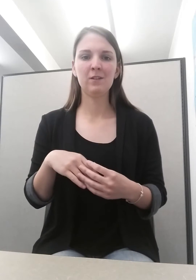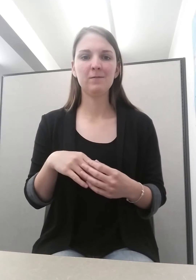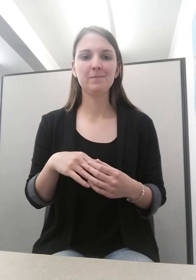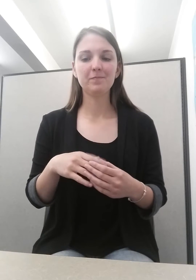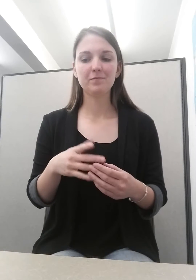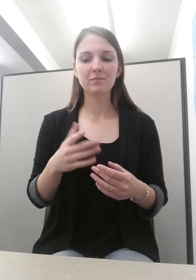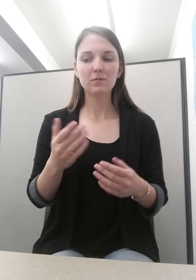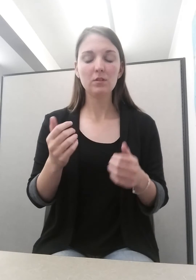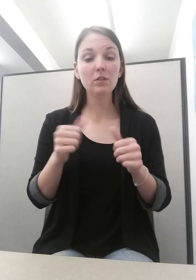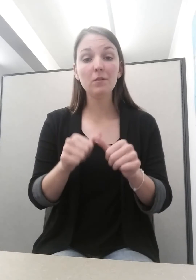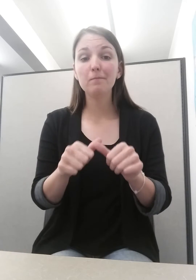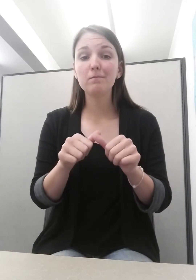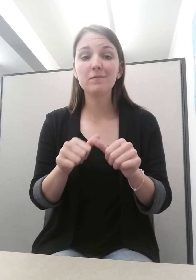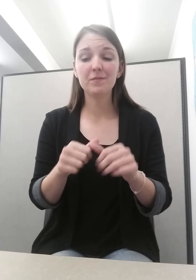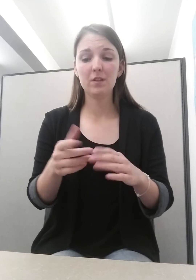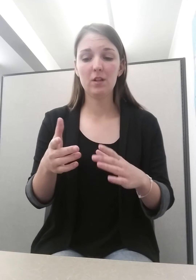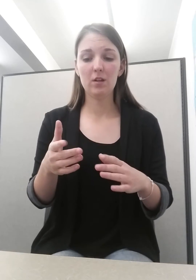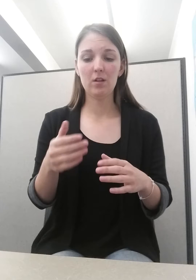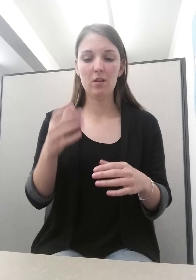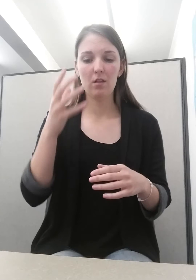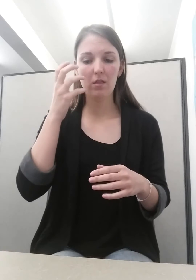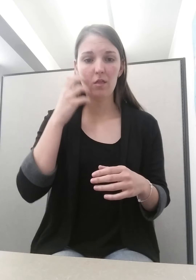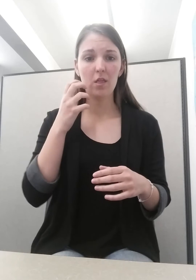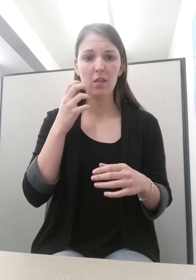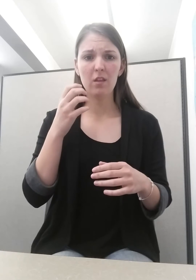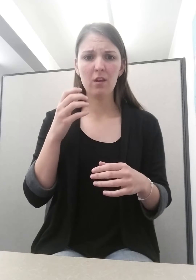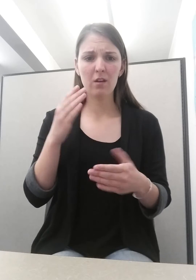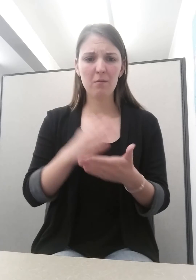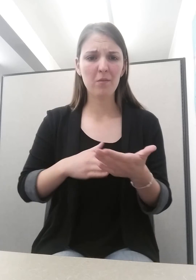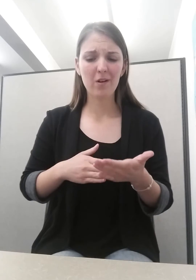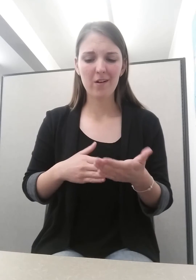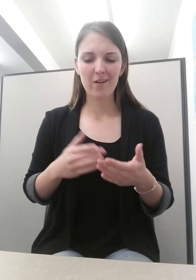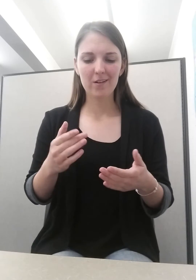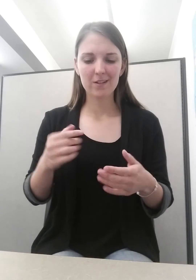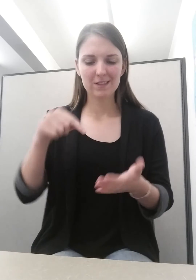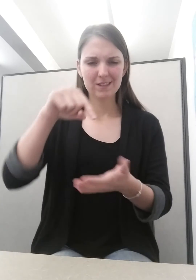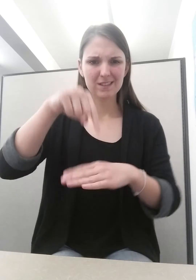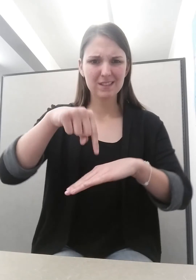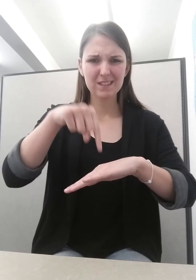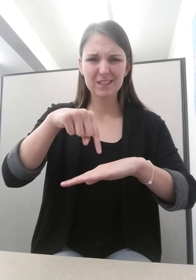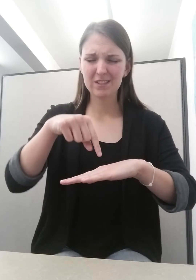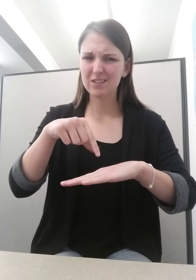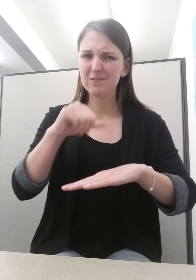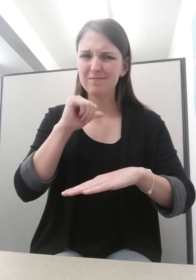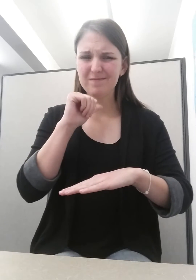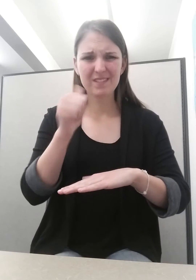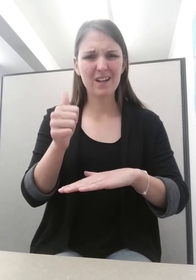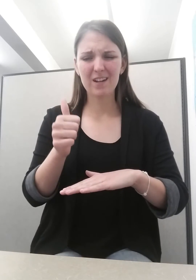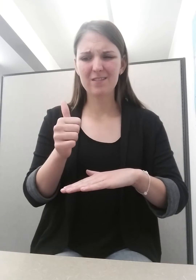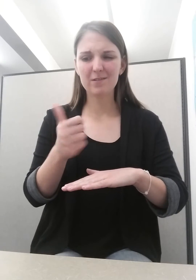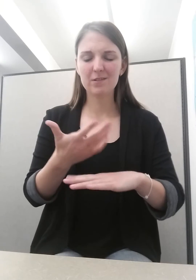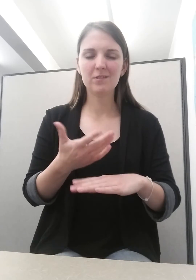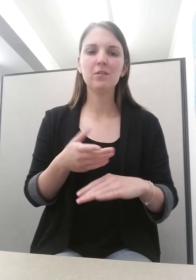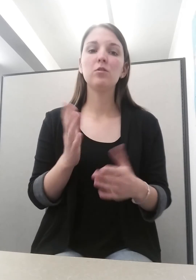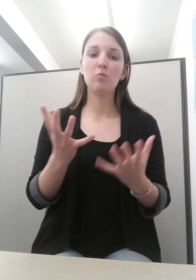needle doesn't go over the thick part of the zipper, that you stop at that point. So you're going to sew straight up until you get to that thick